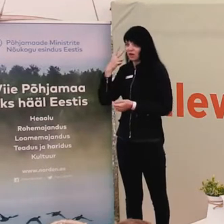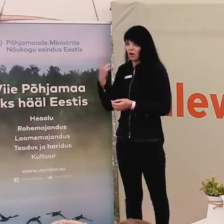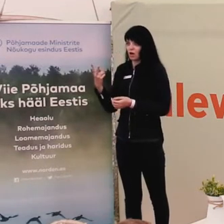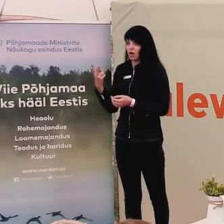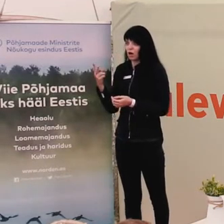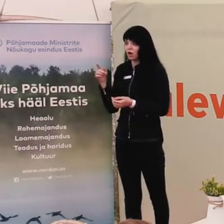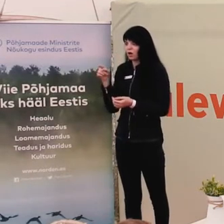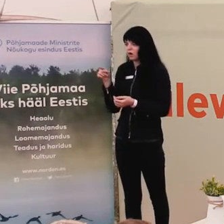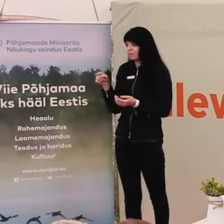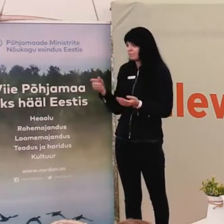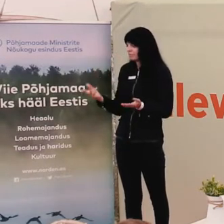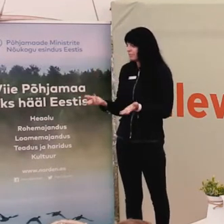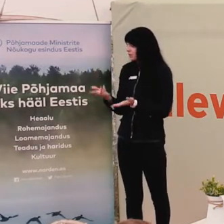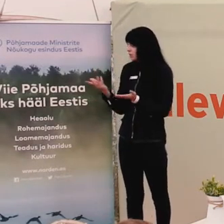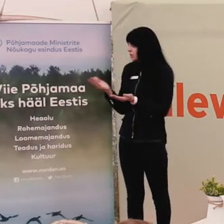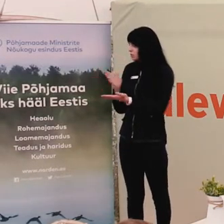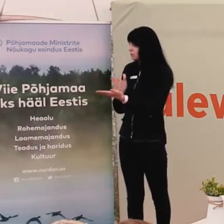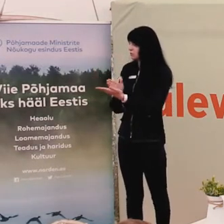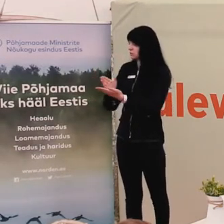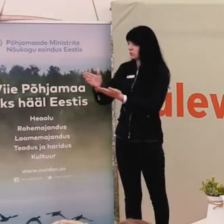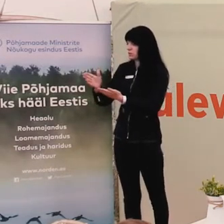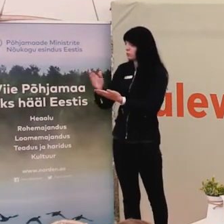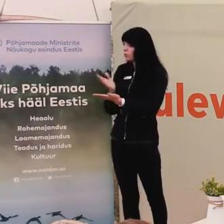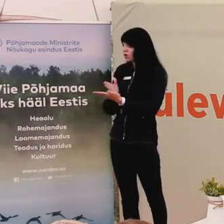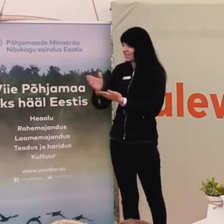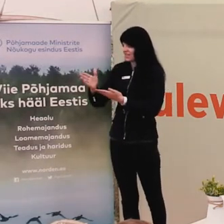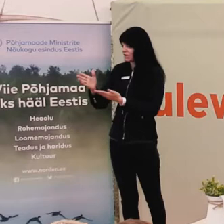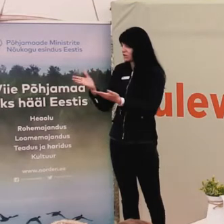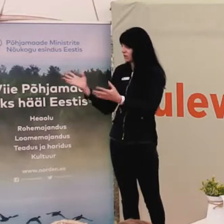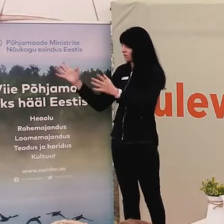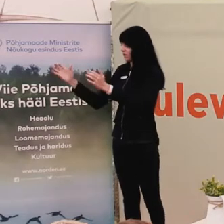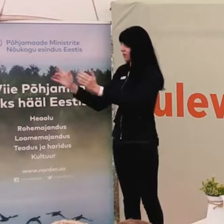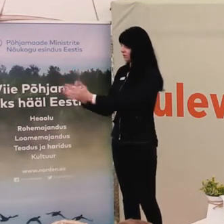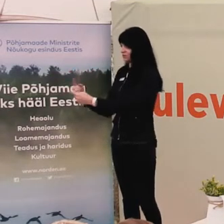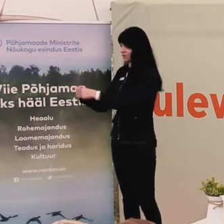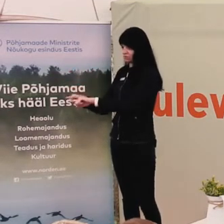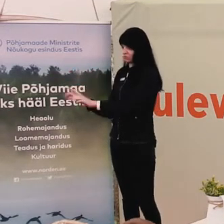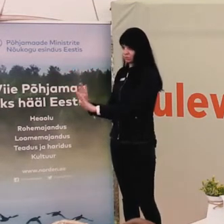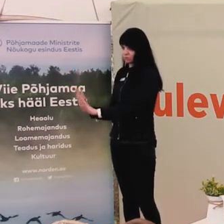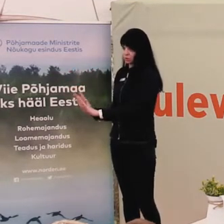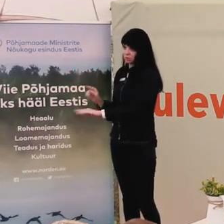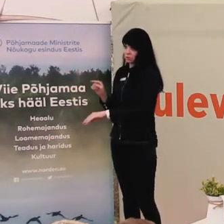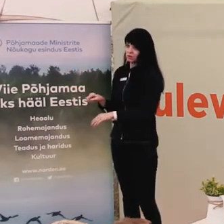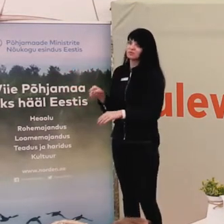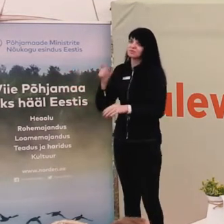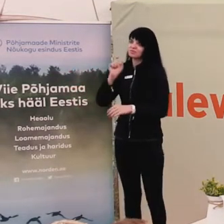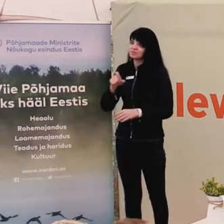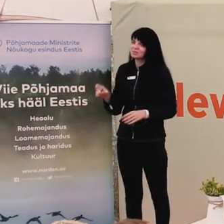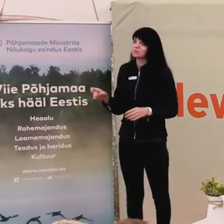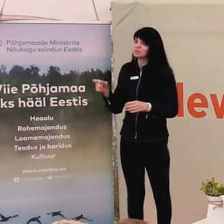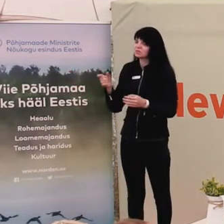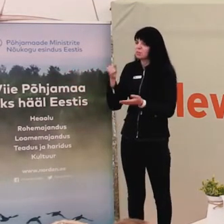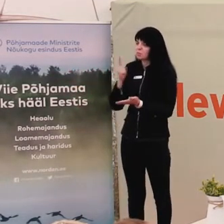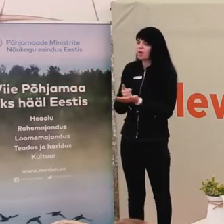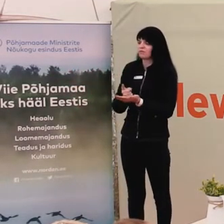sufficiency. They don't want to see policies reducing consumption because they think it's not needed. I think we need to educate ourselves. There we don't